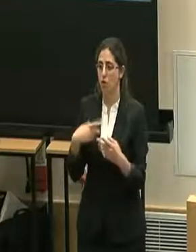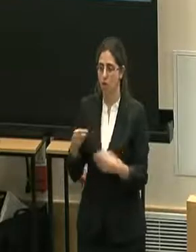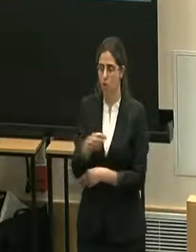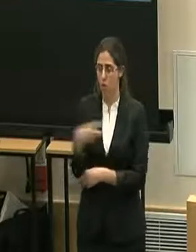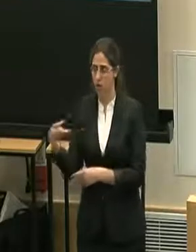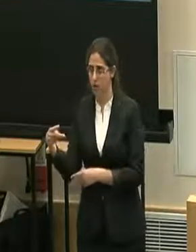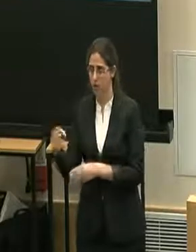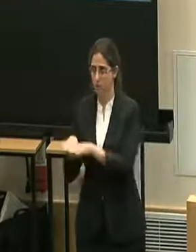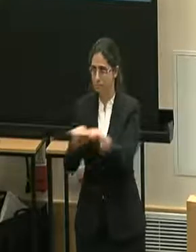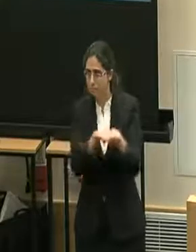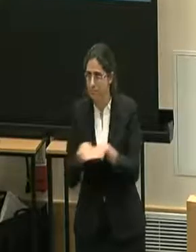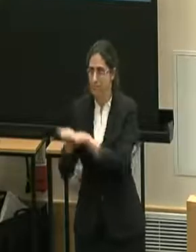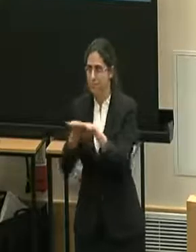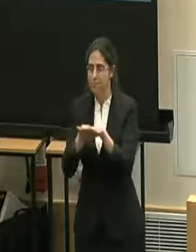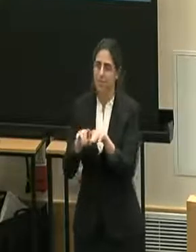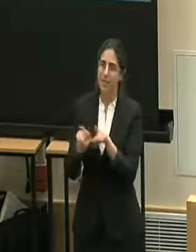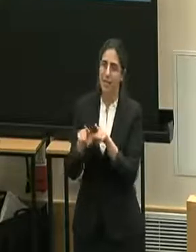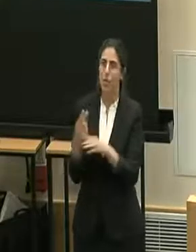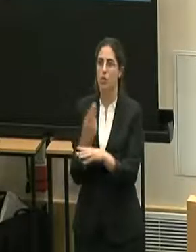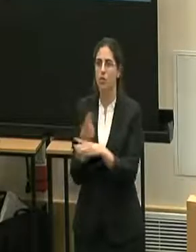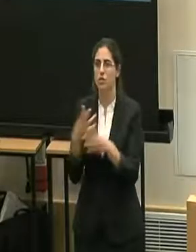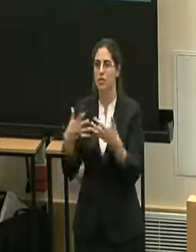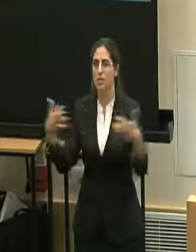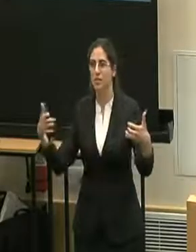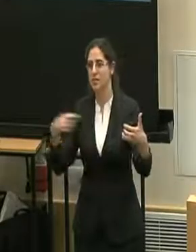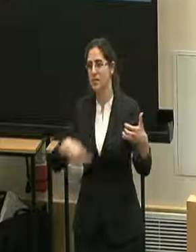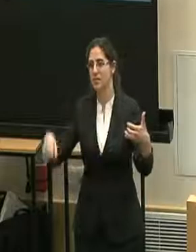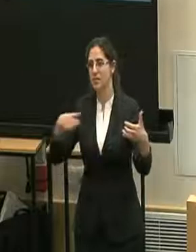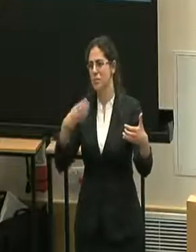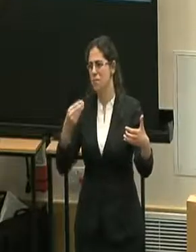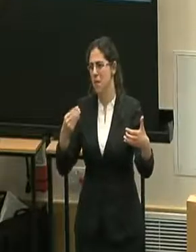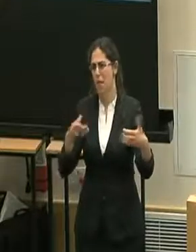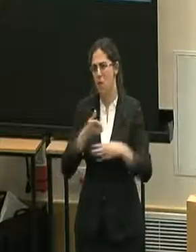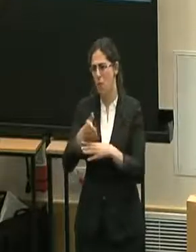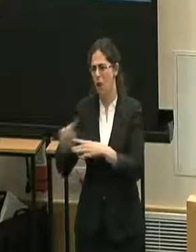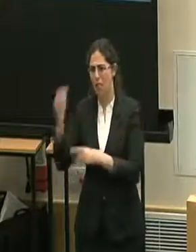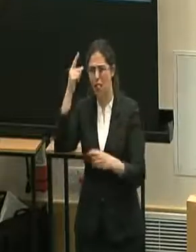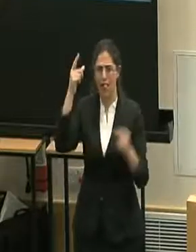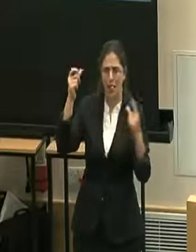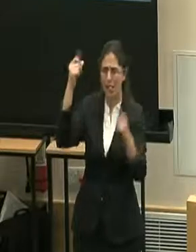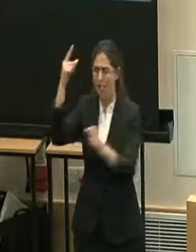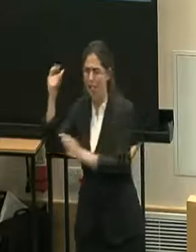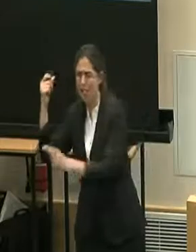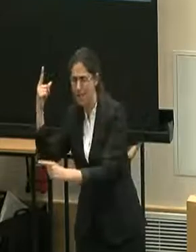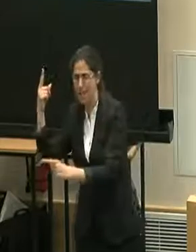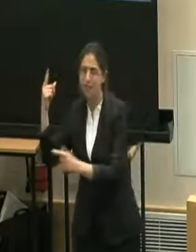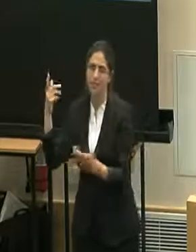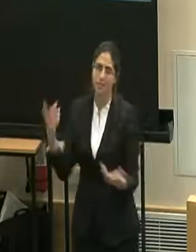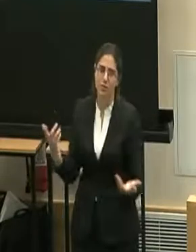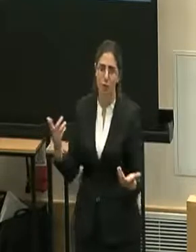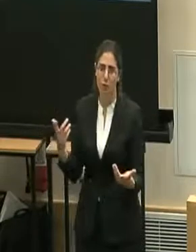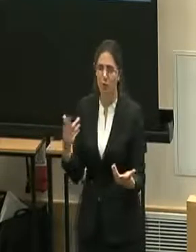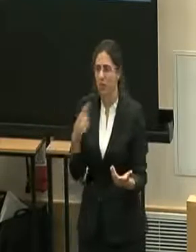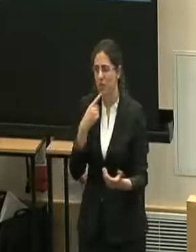is to use a phrase that can be interpreted in so many different ways that it is